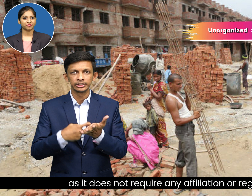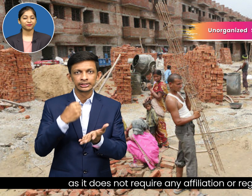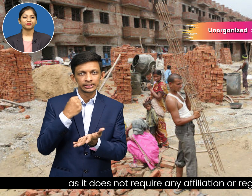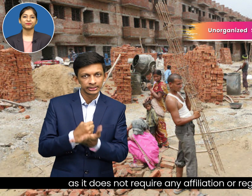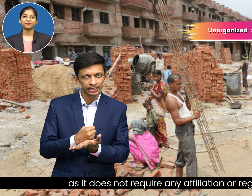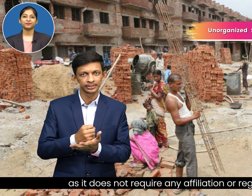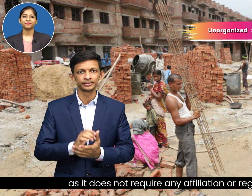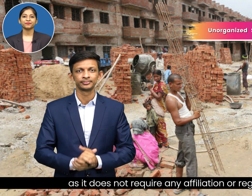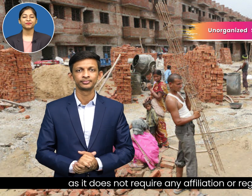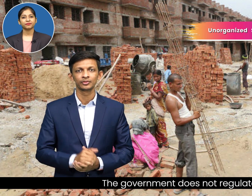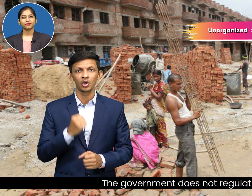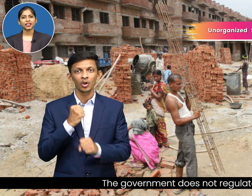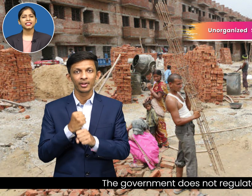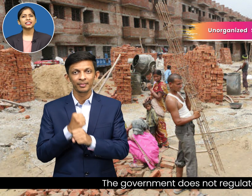registration.